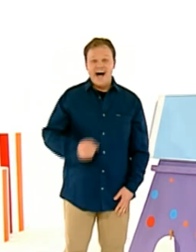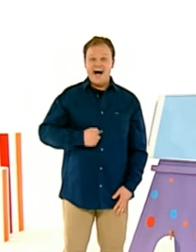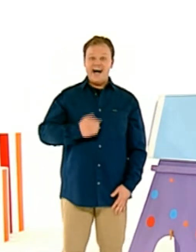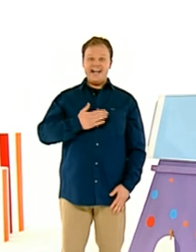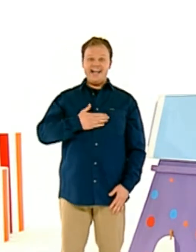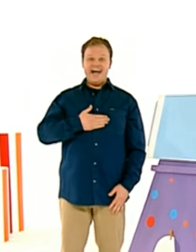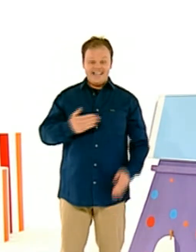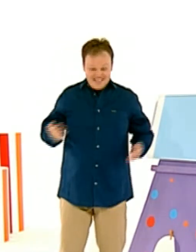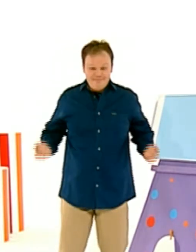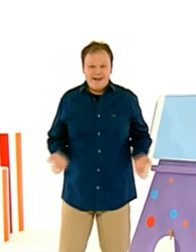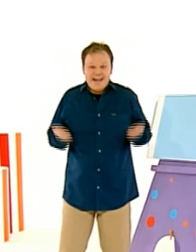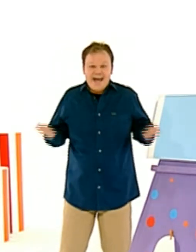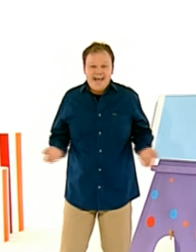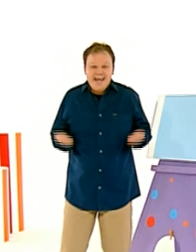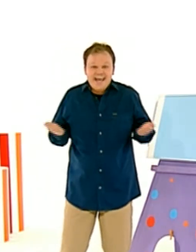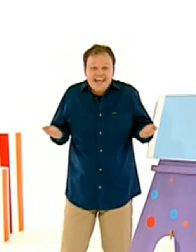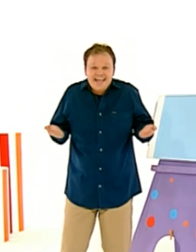I like to play.